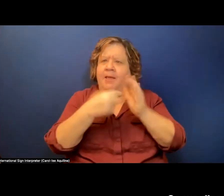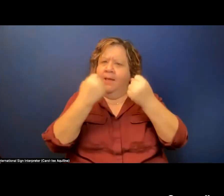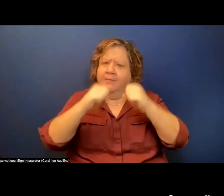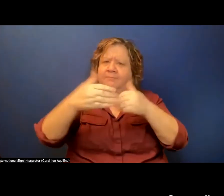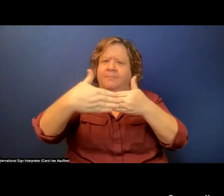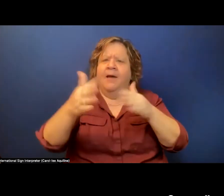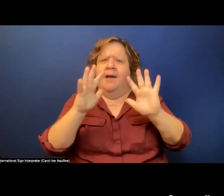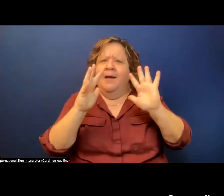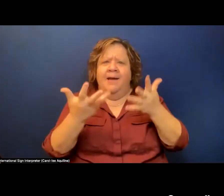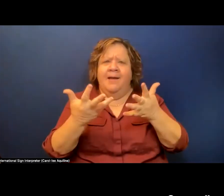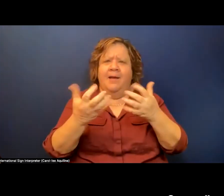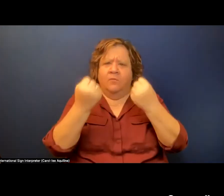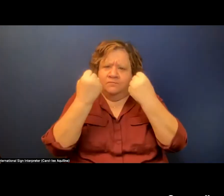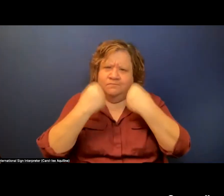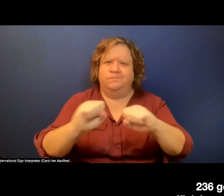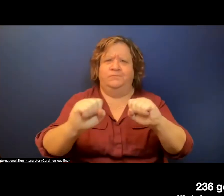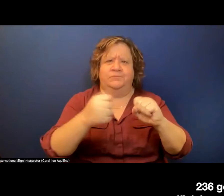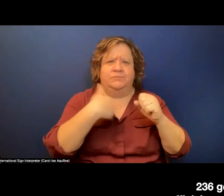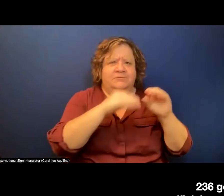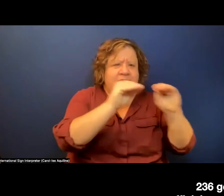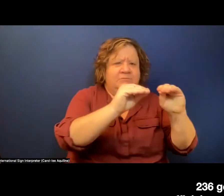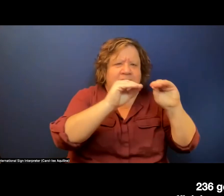partners. So we disseminated among